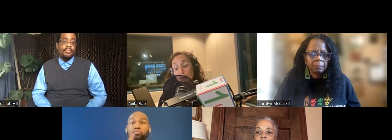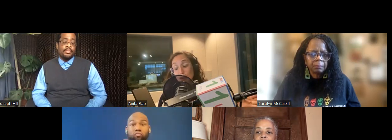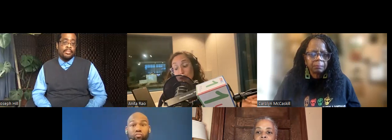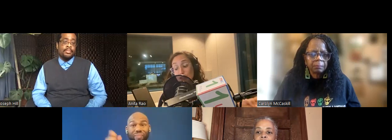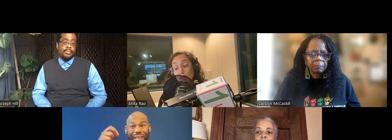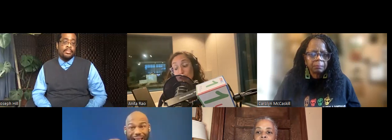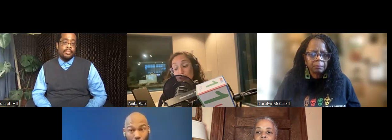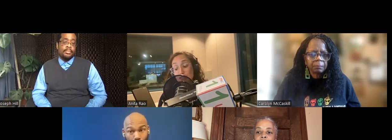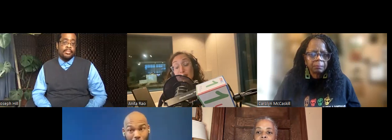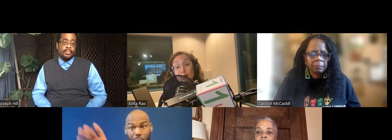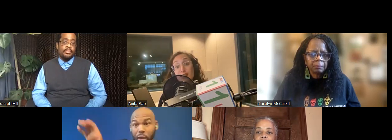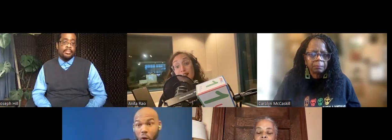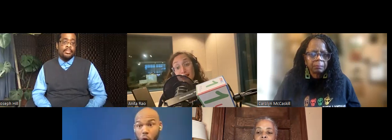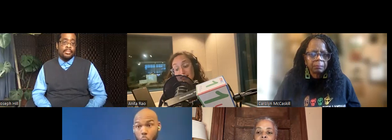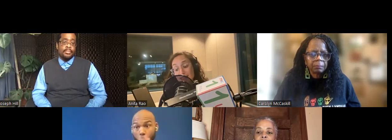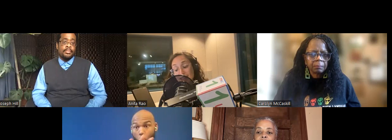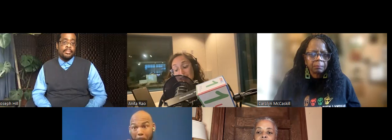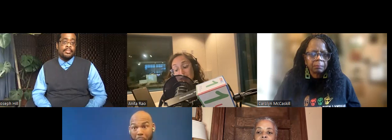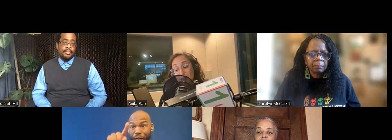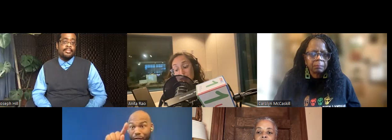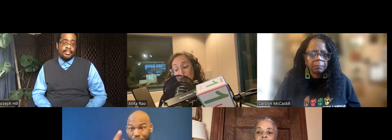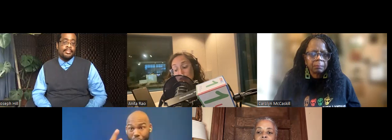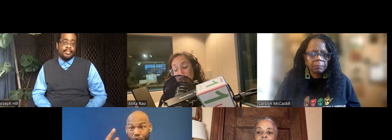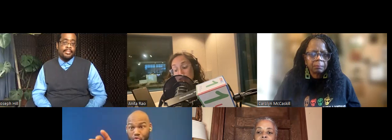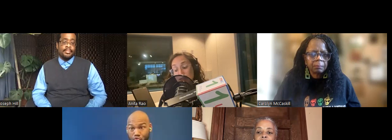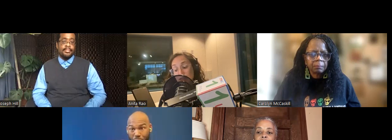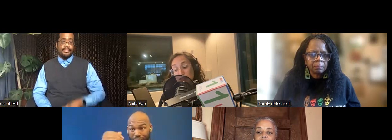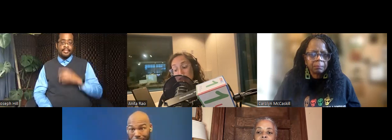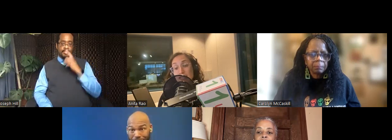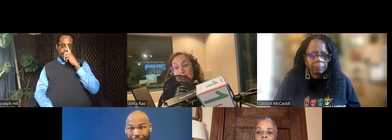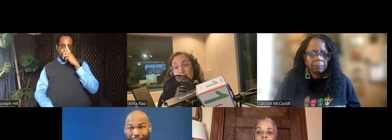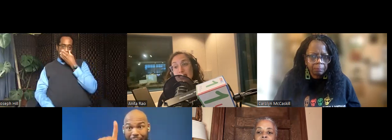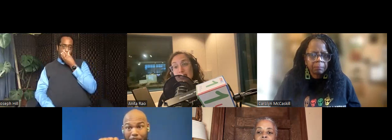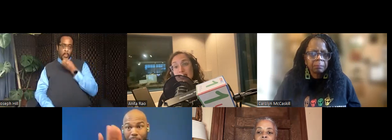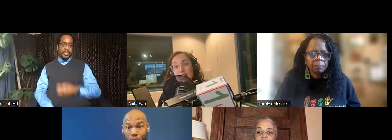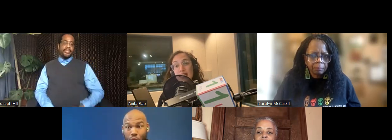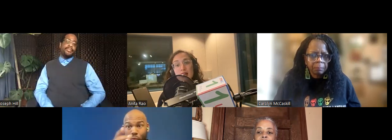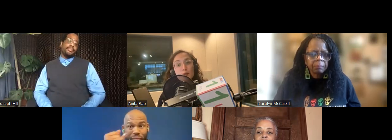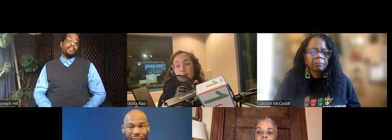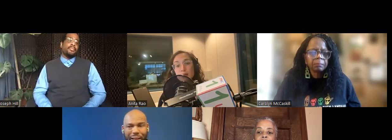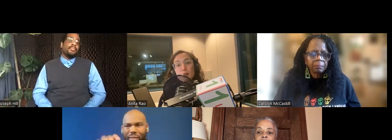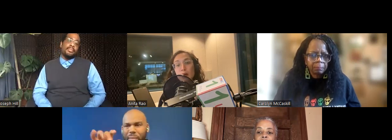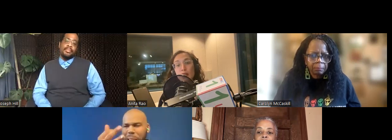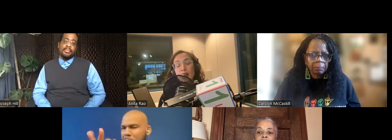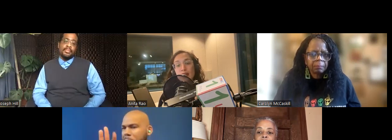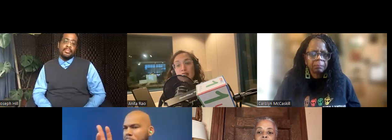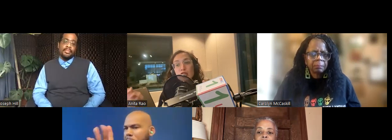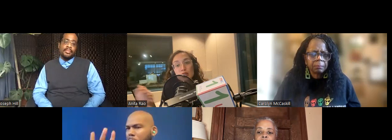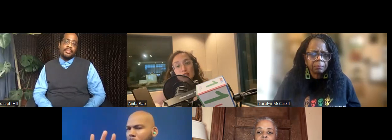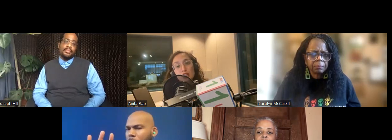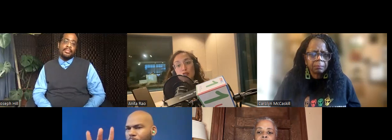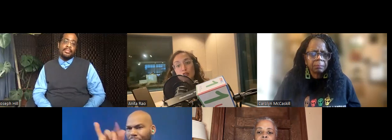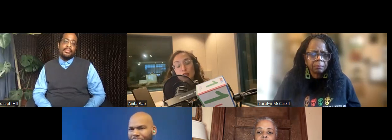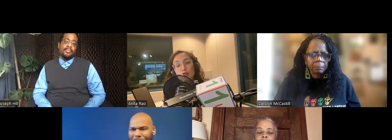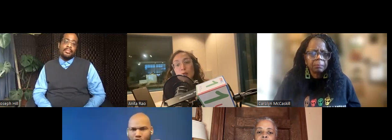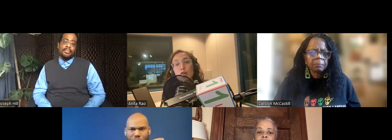were part of the first integrated class at the Alabama School for the Deaf in 1968. Tell me a bit about that